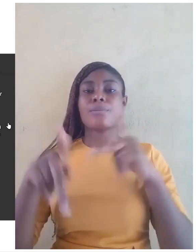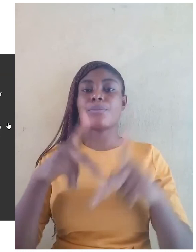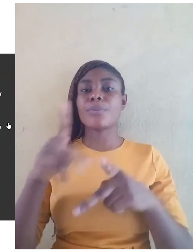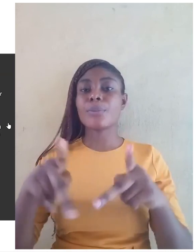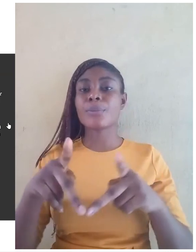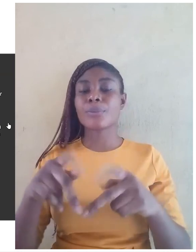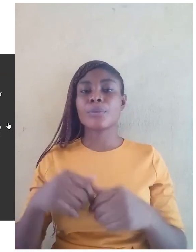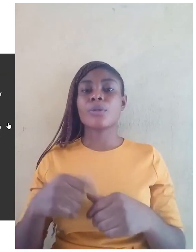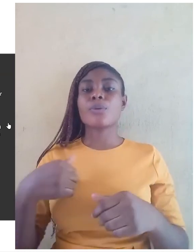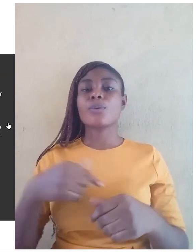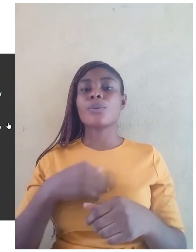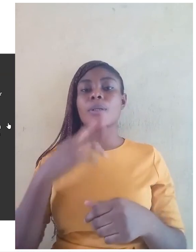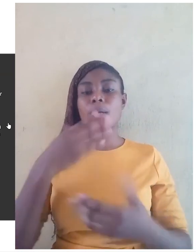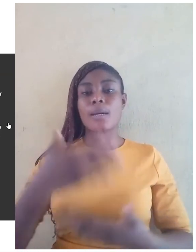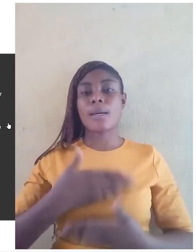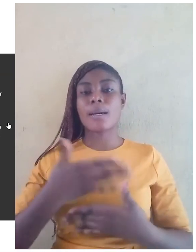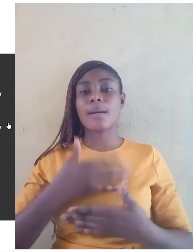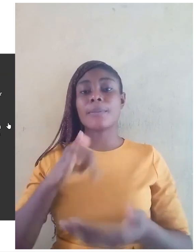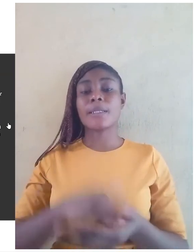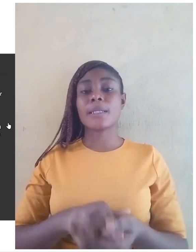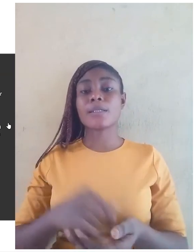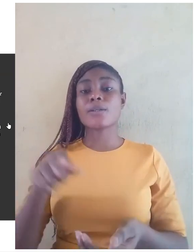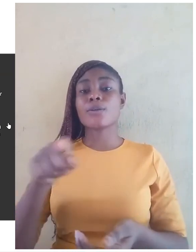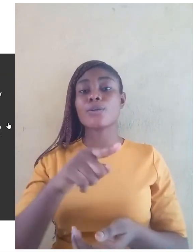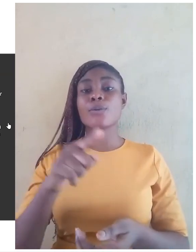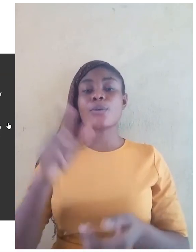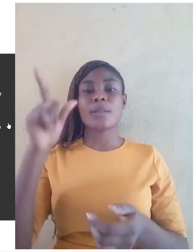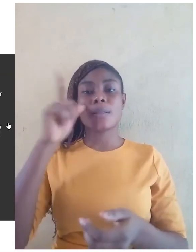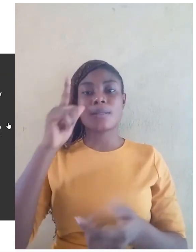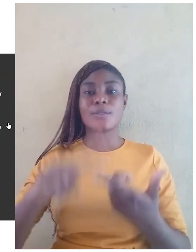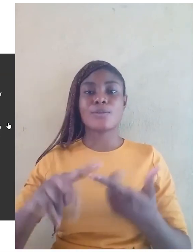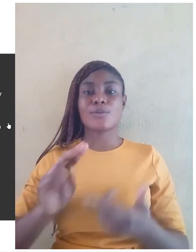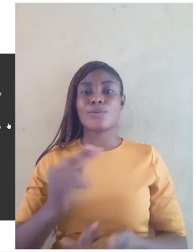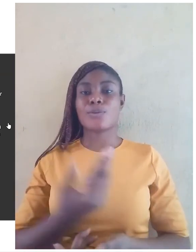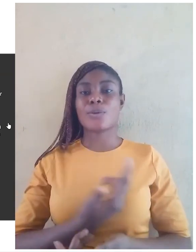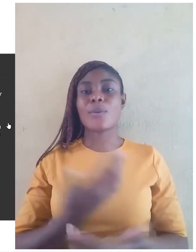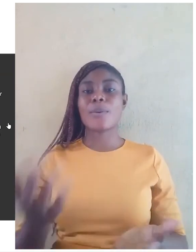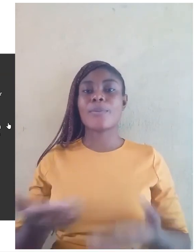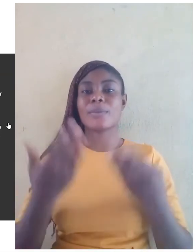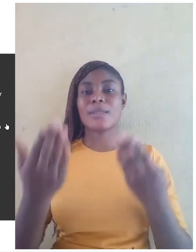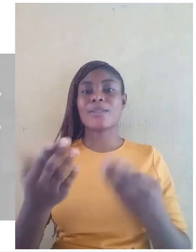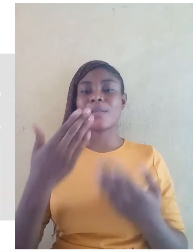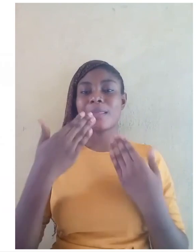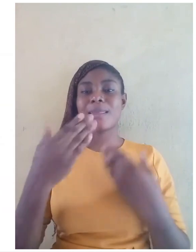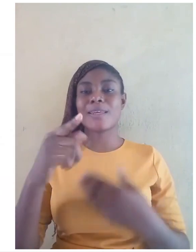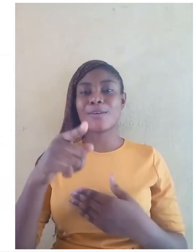are glad that you listened to our presentation. Thank you.